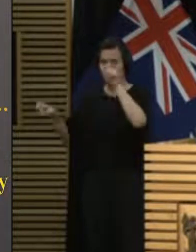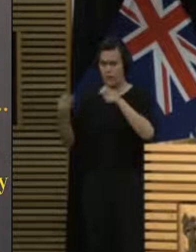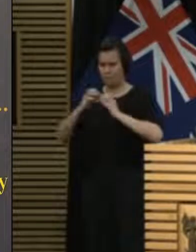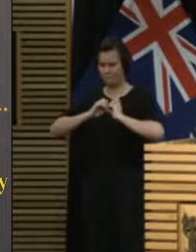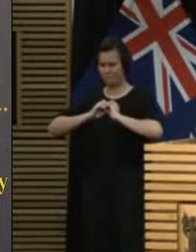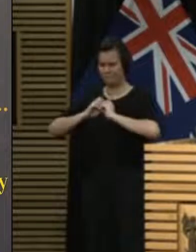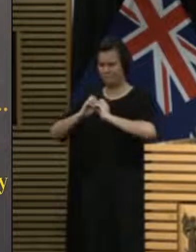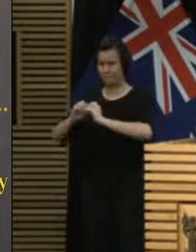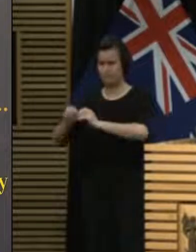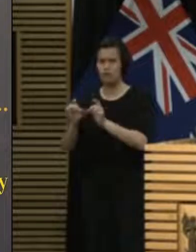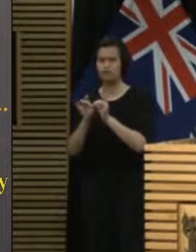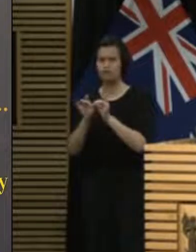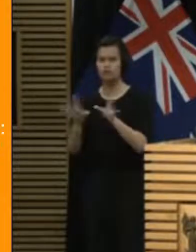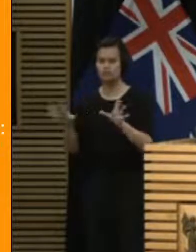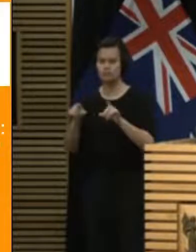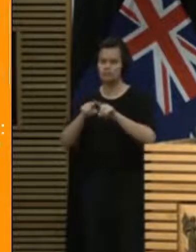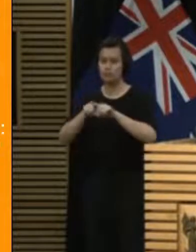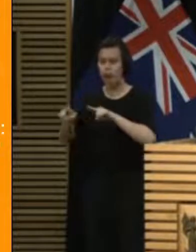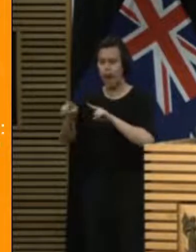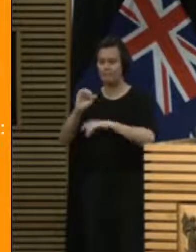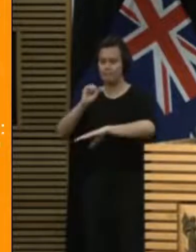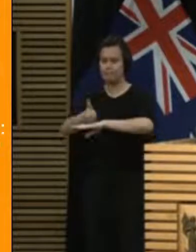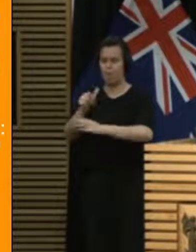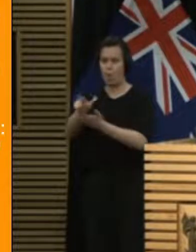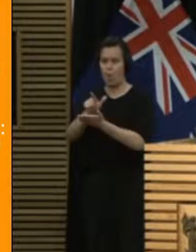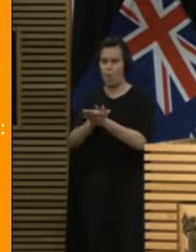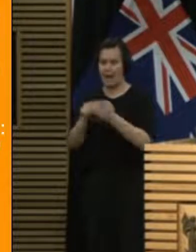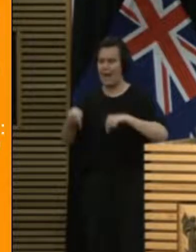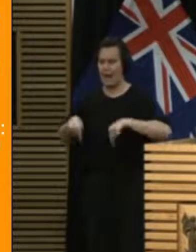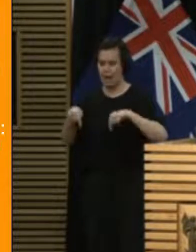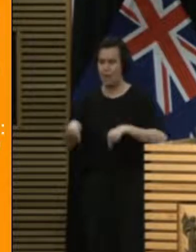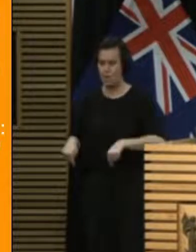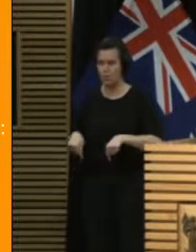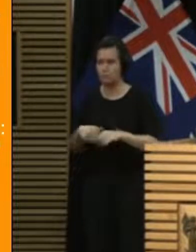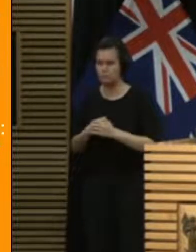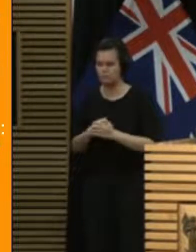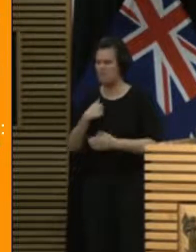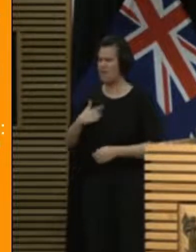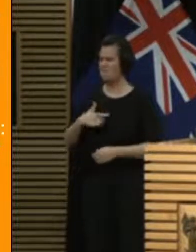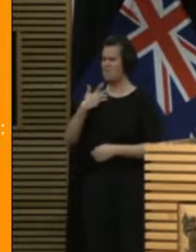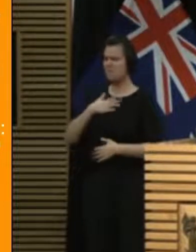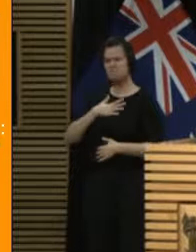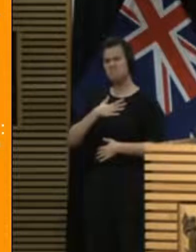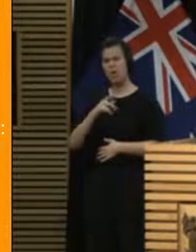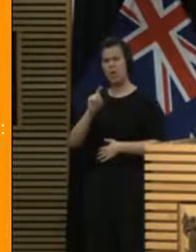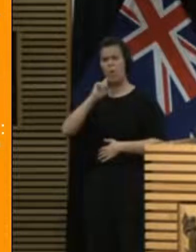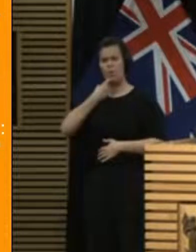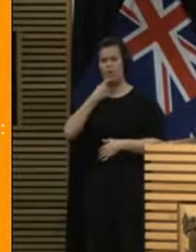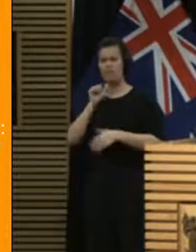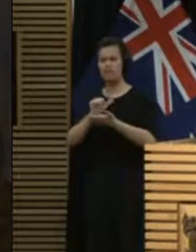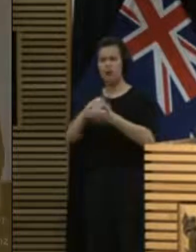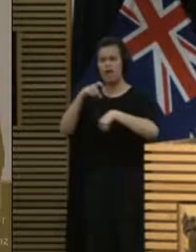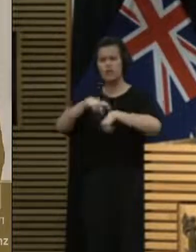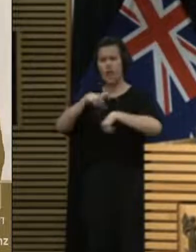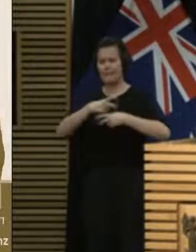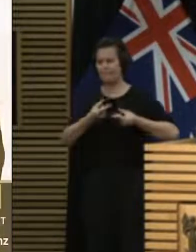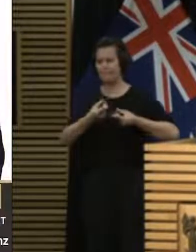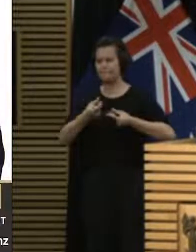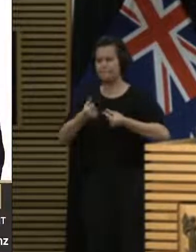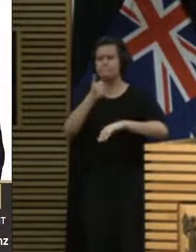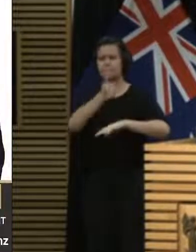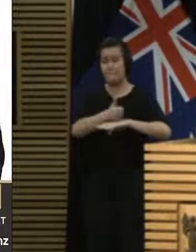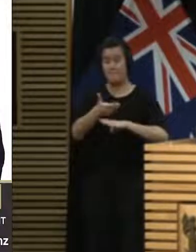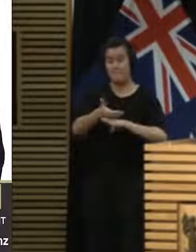get the legislation in place to bring forward these changes, and I'm confident that we'll be able to line things up. Jason. Last